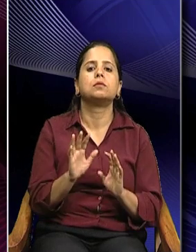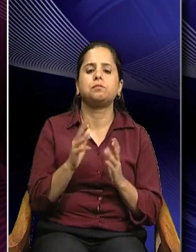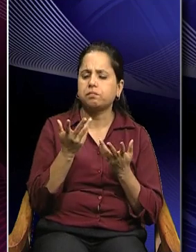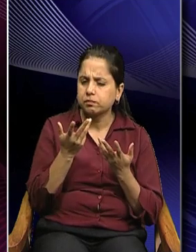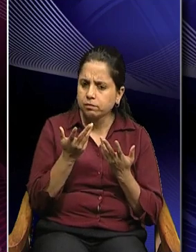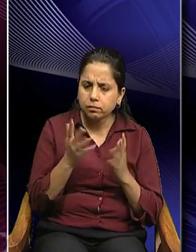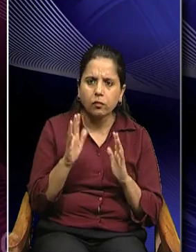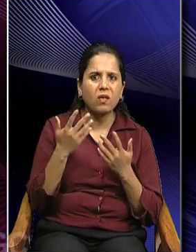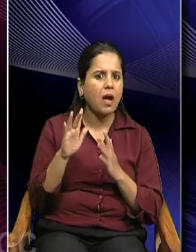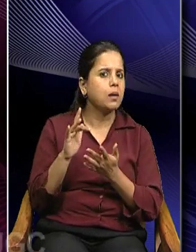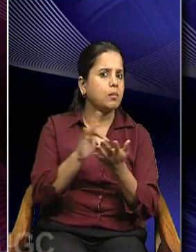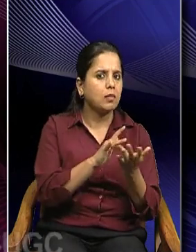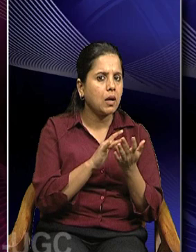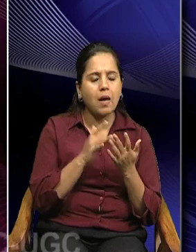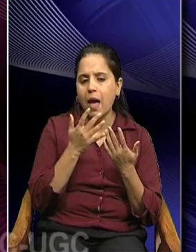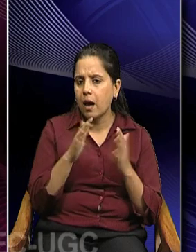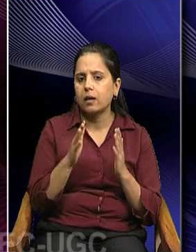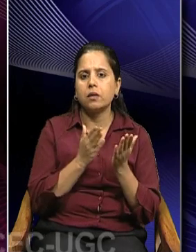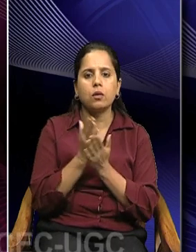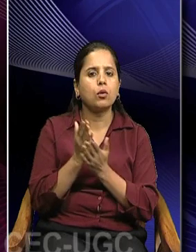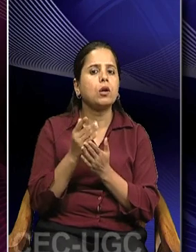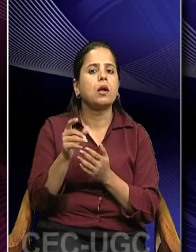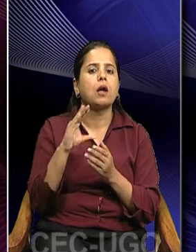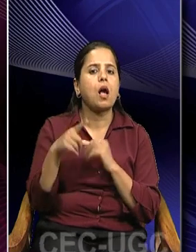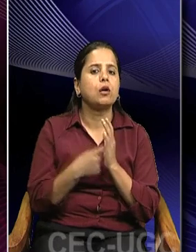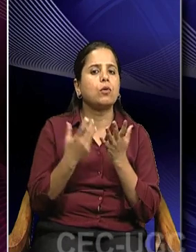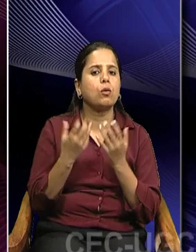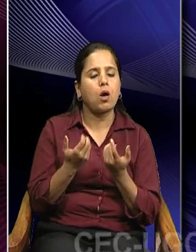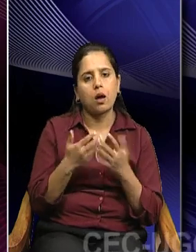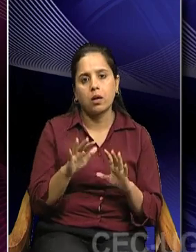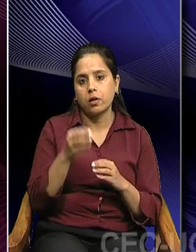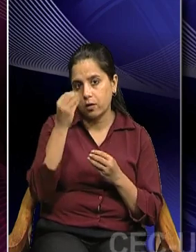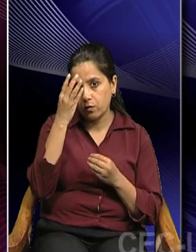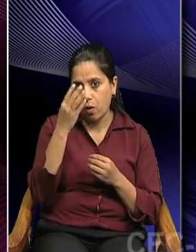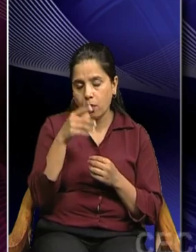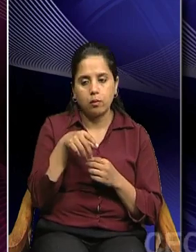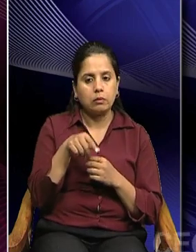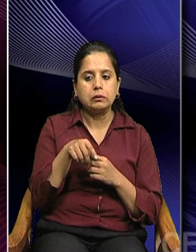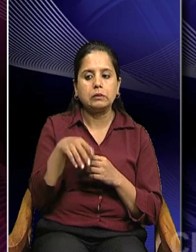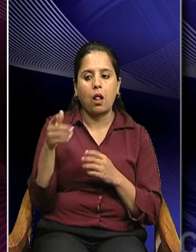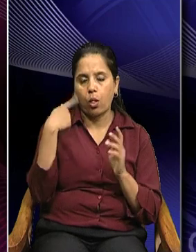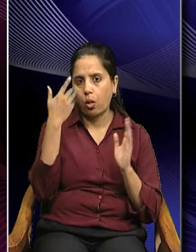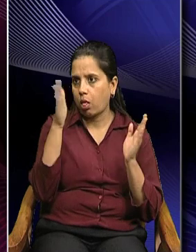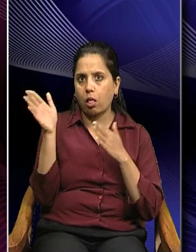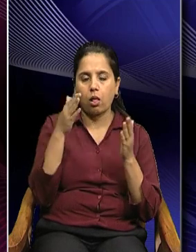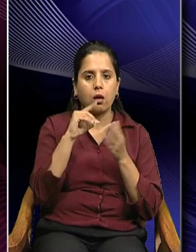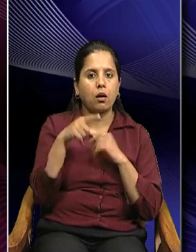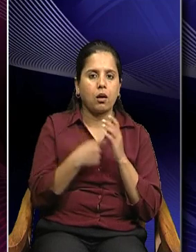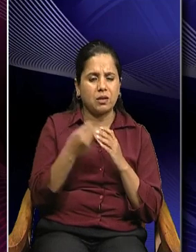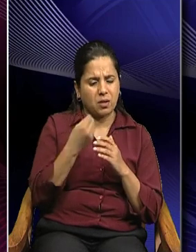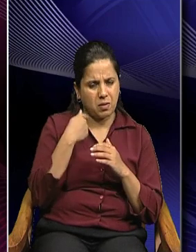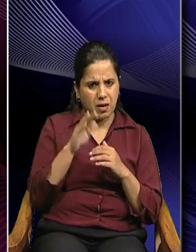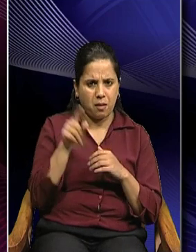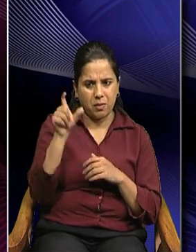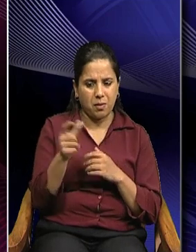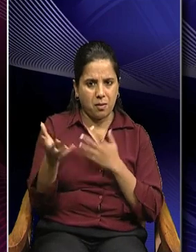whenever and wherever, in whatever format customer wants. Informed versus distracted customers. We have certain customers who